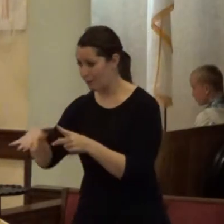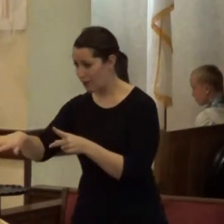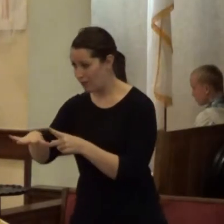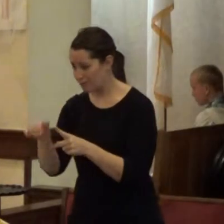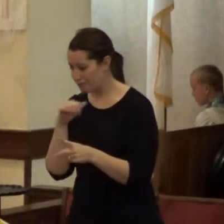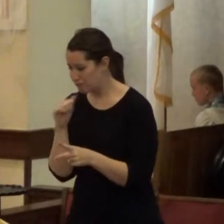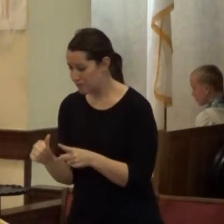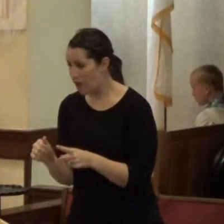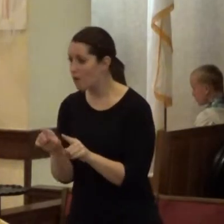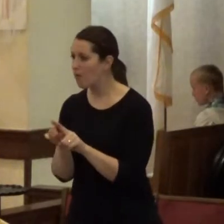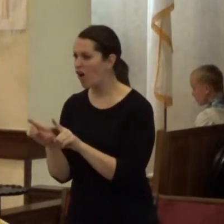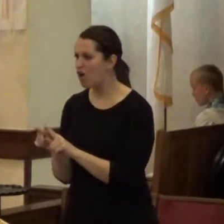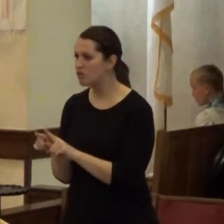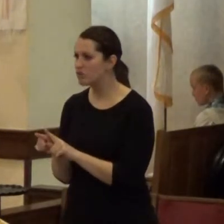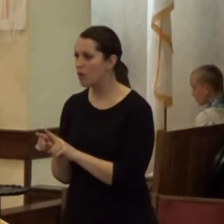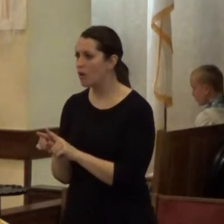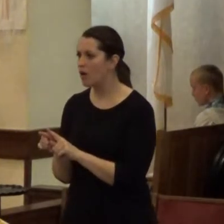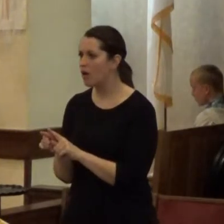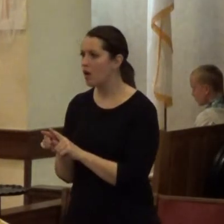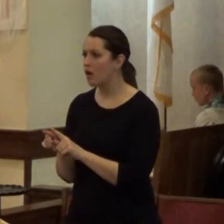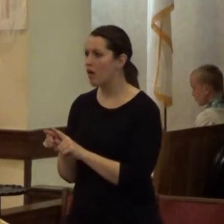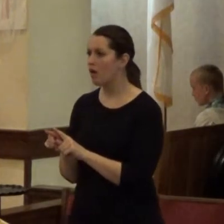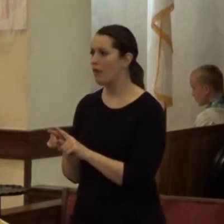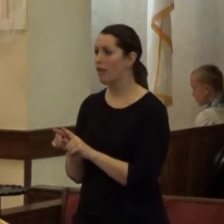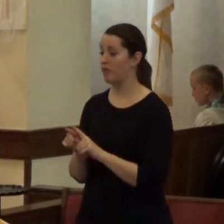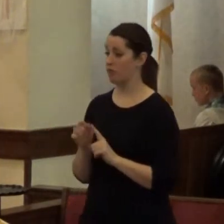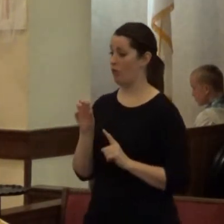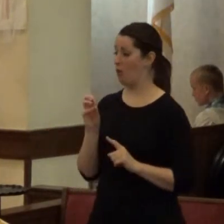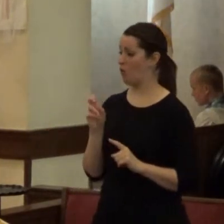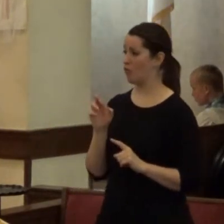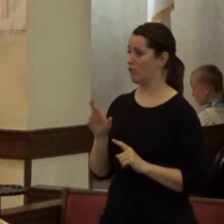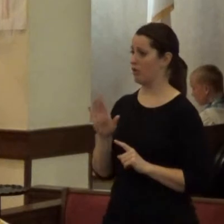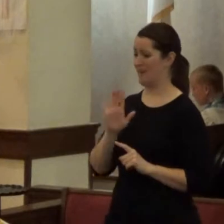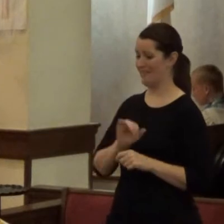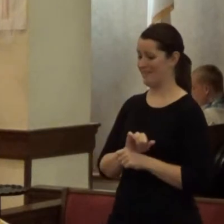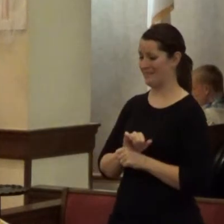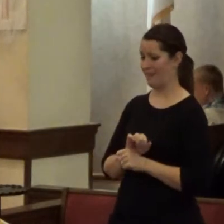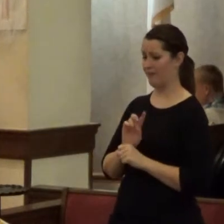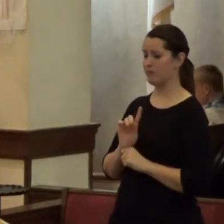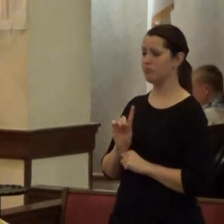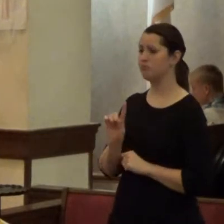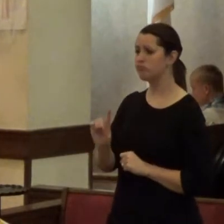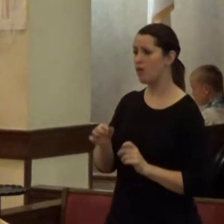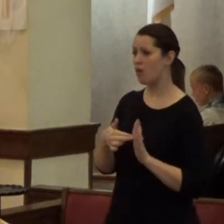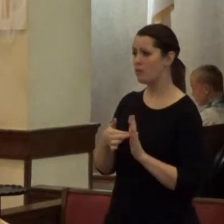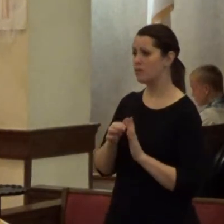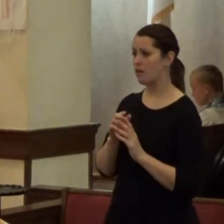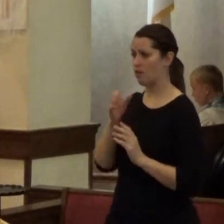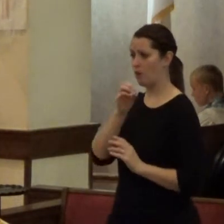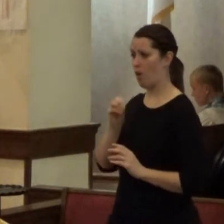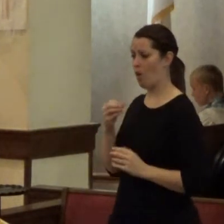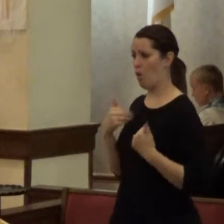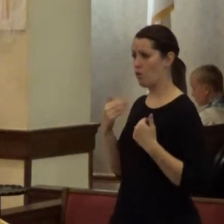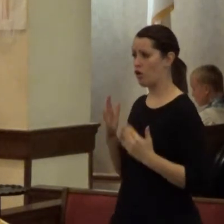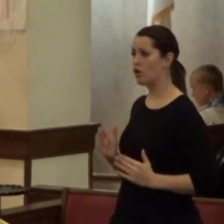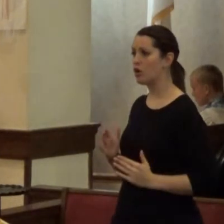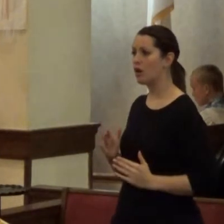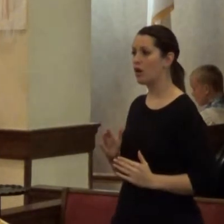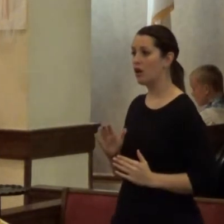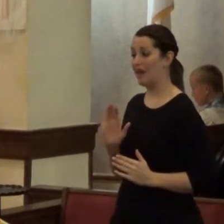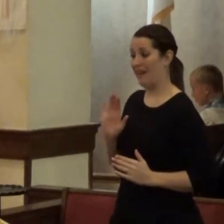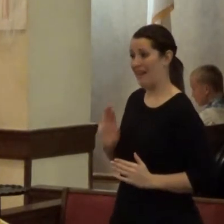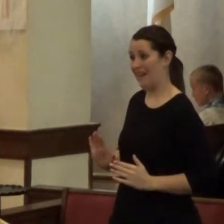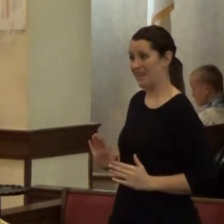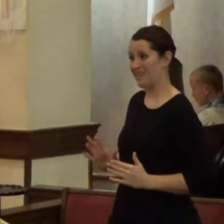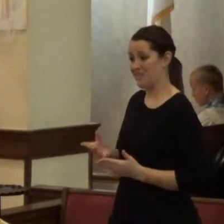vineyard, but they also abused the representatives who came to collect the owner's